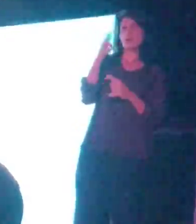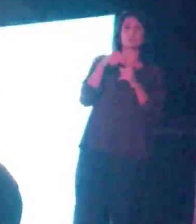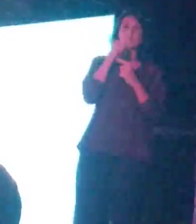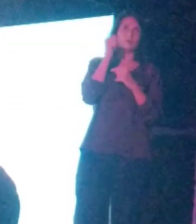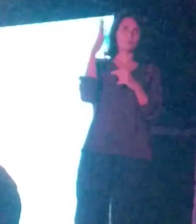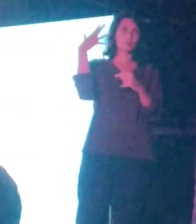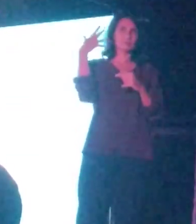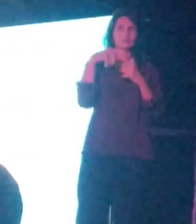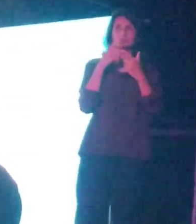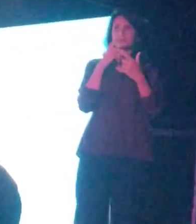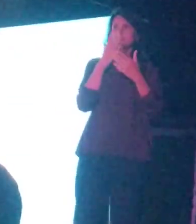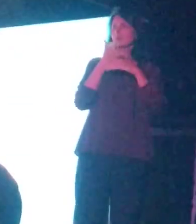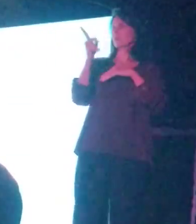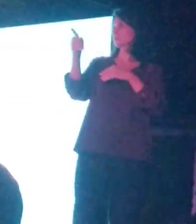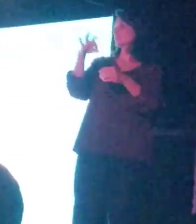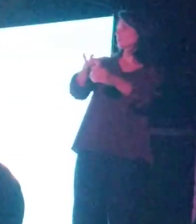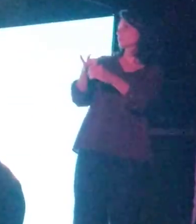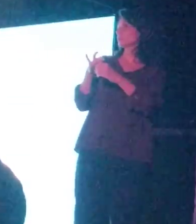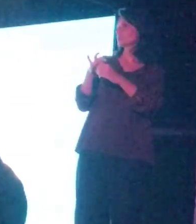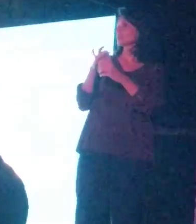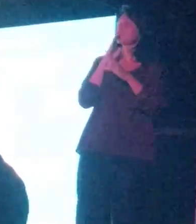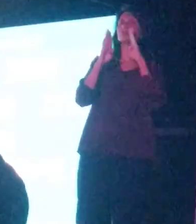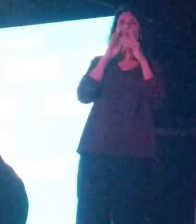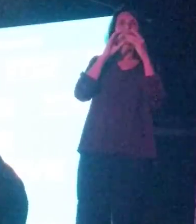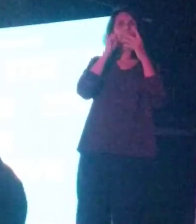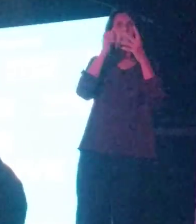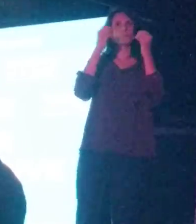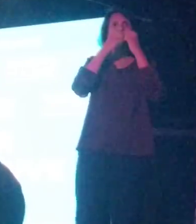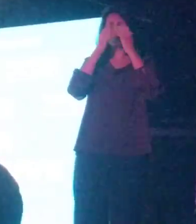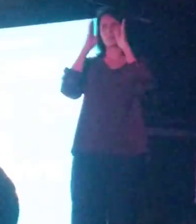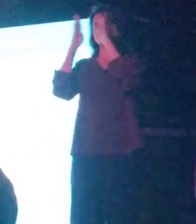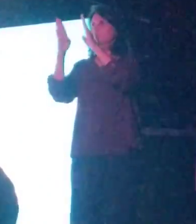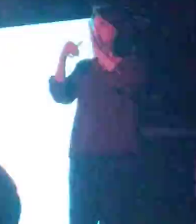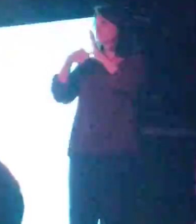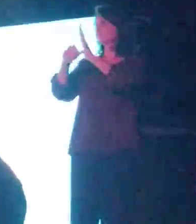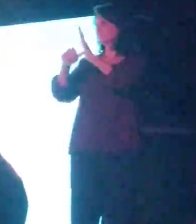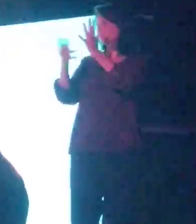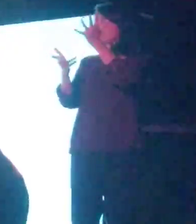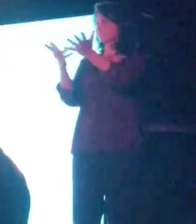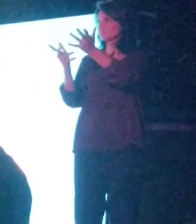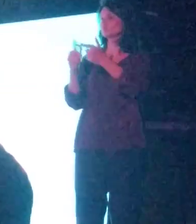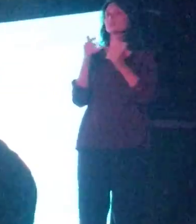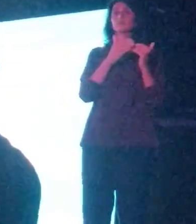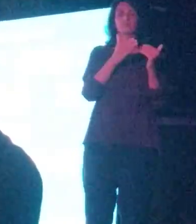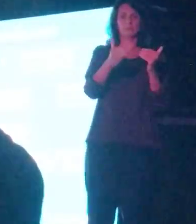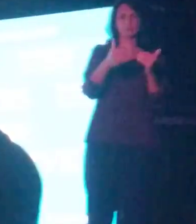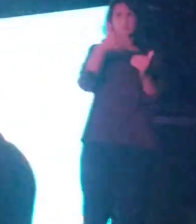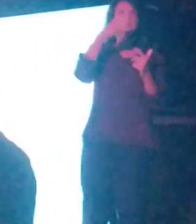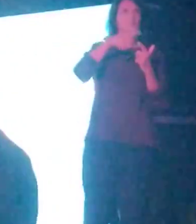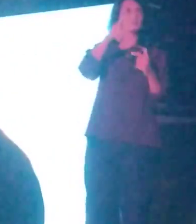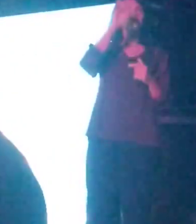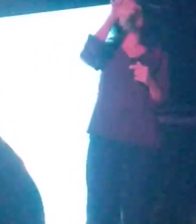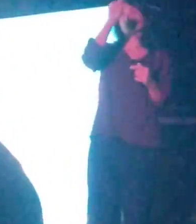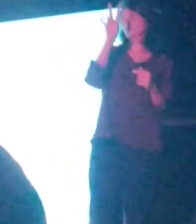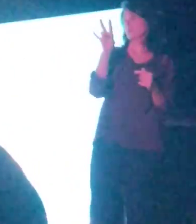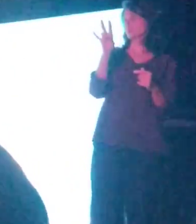really frustrated that it didn't get more attention. And then I realized that on October 7th, which is one of the most insane